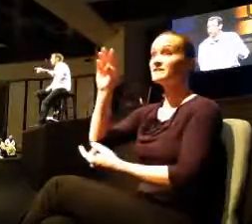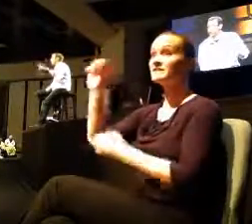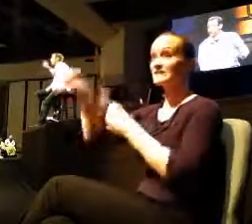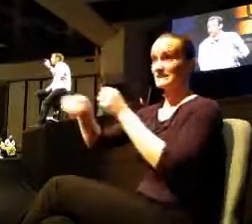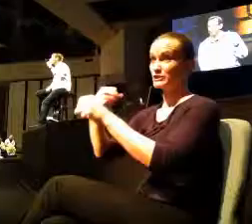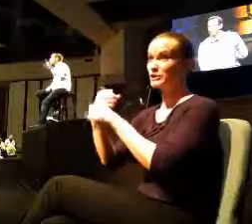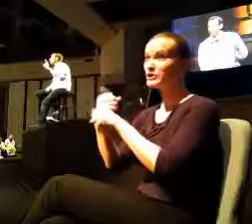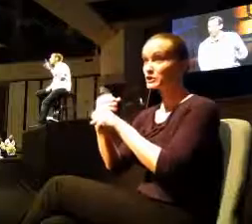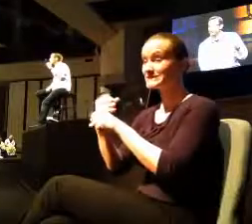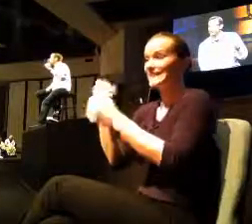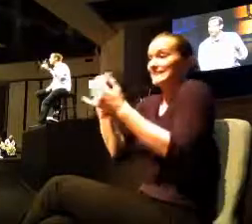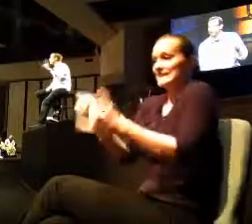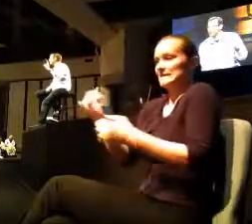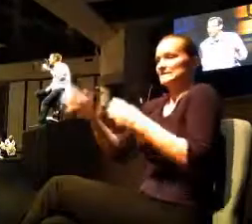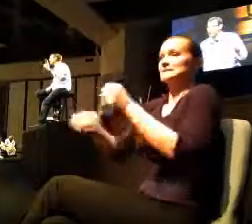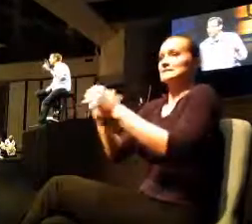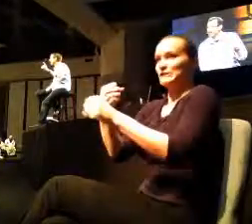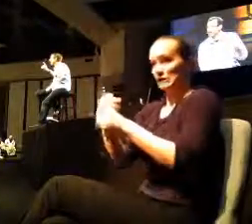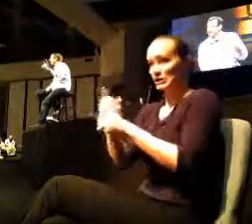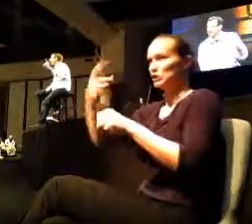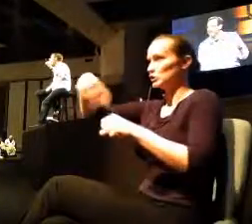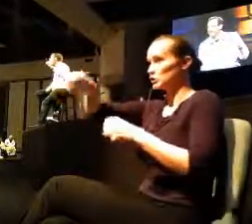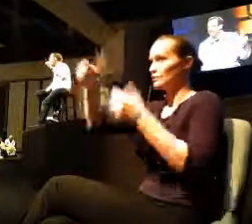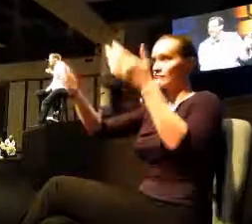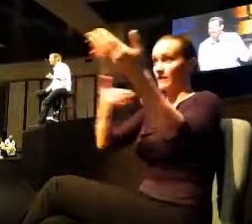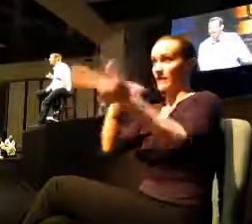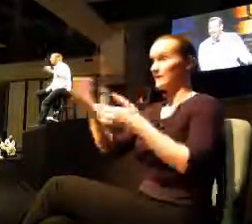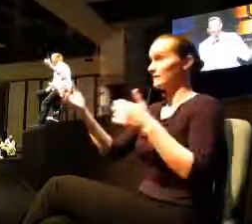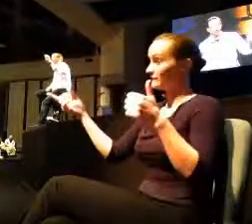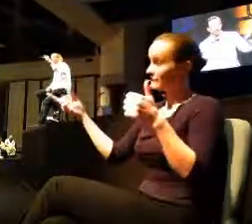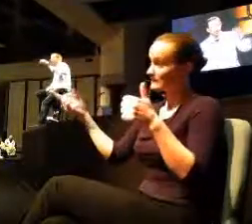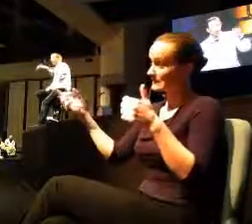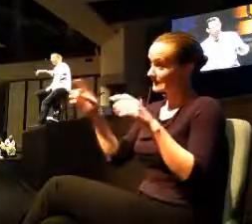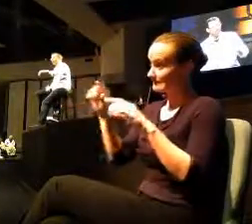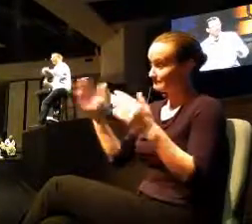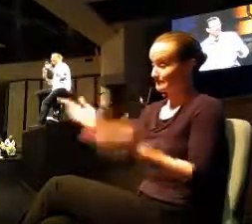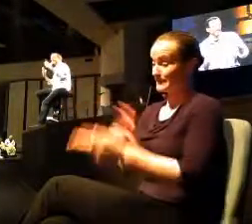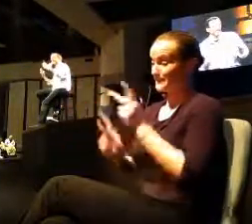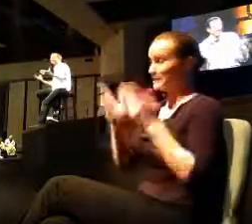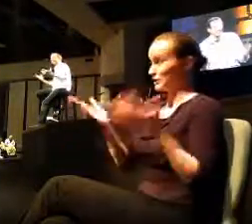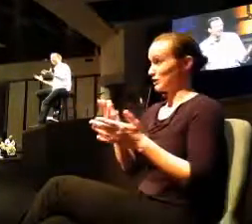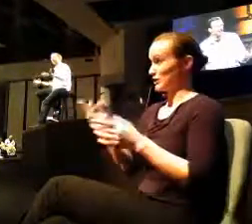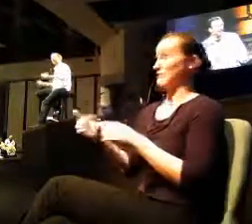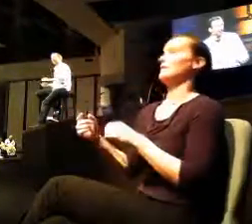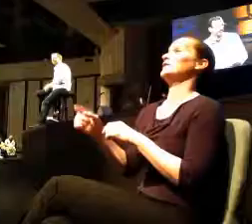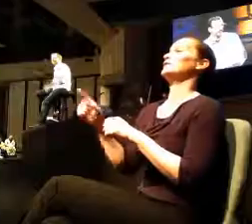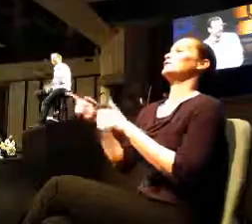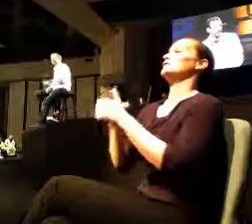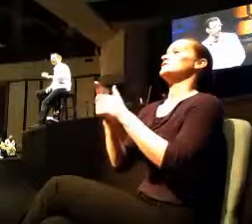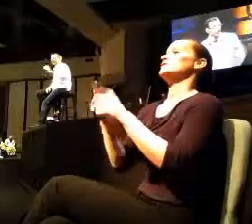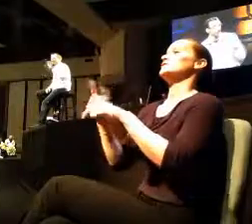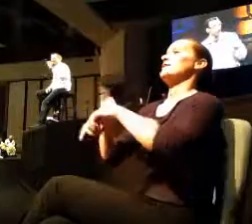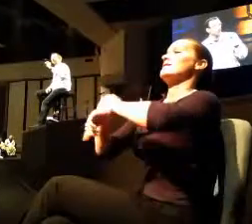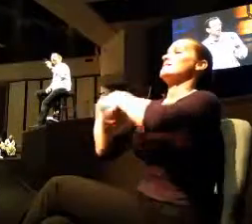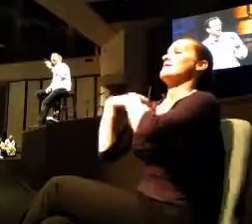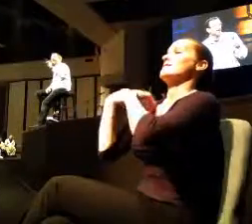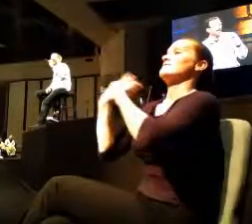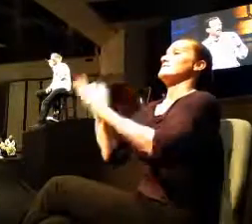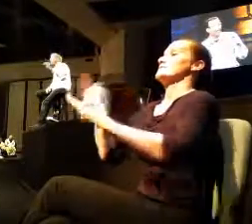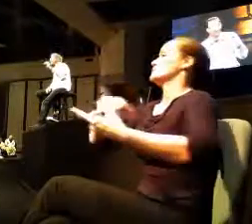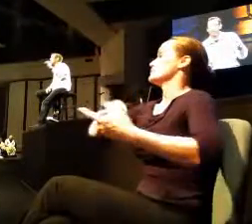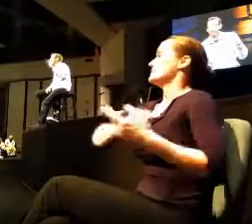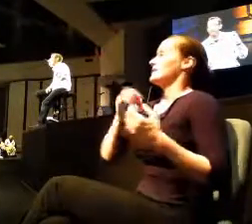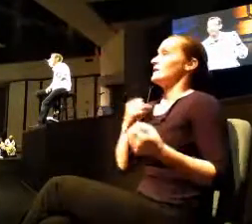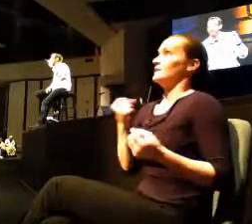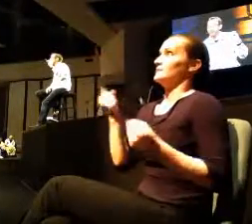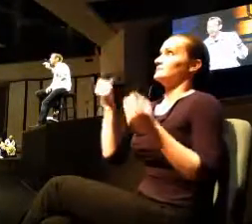church for the most first-time guests ever to show up in an identifiable way to this church. We have